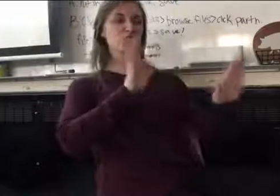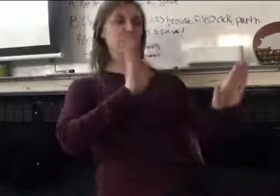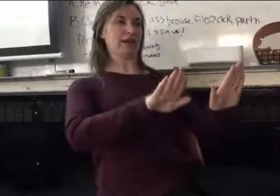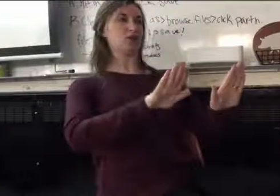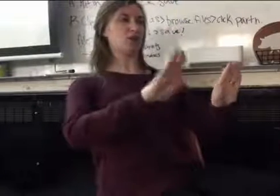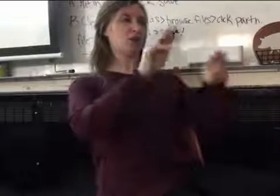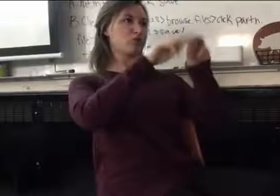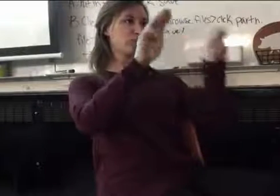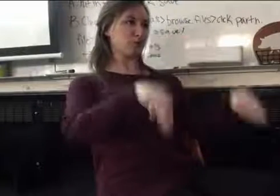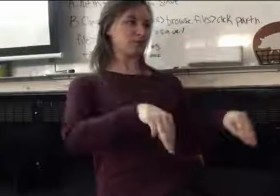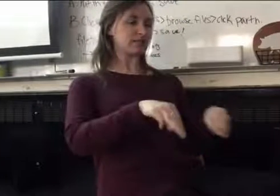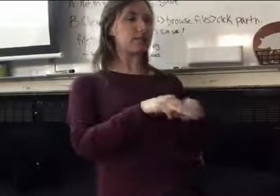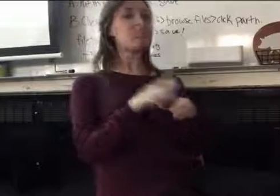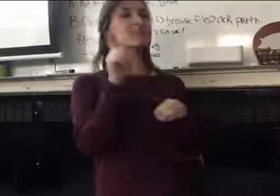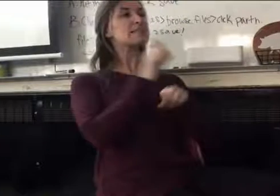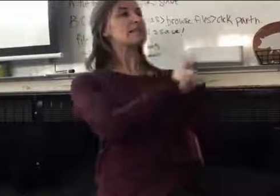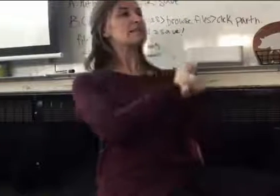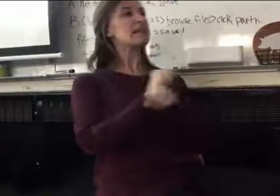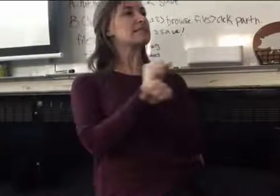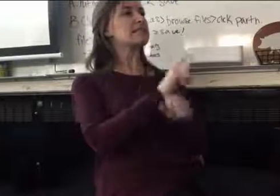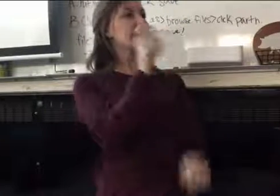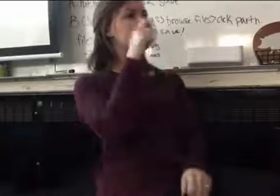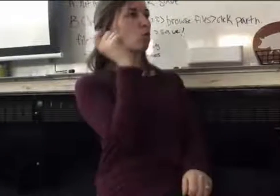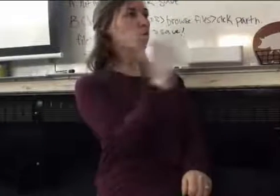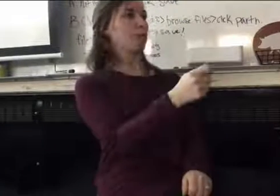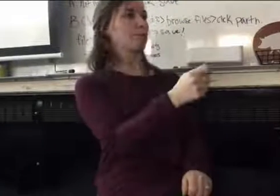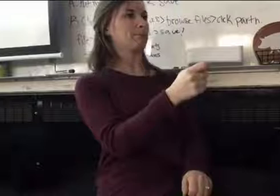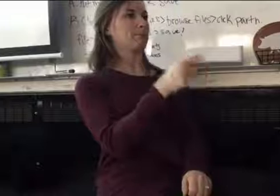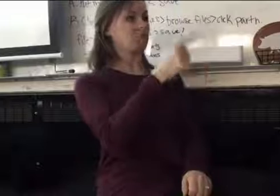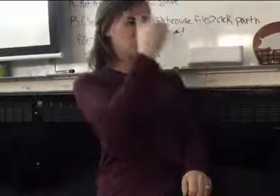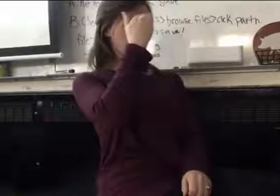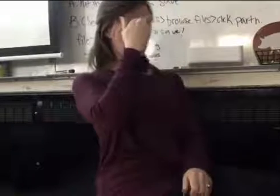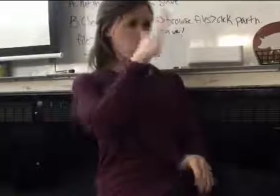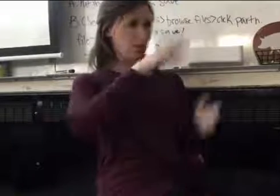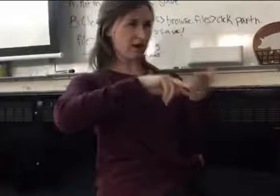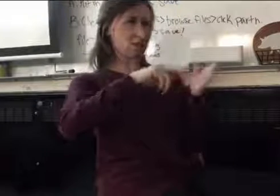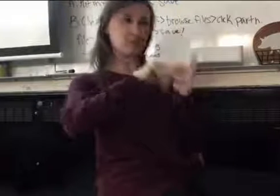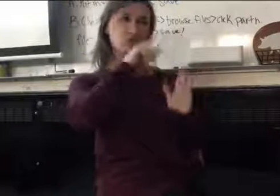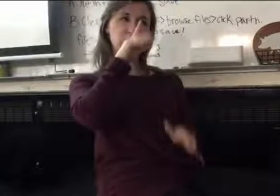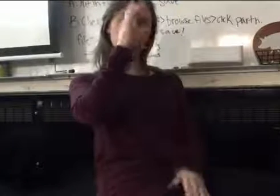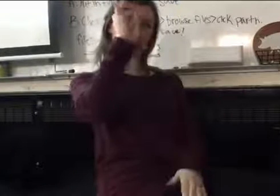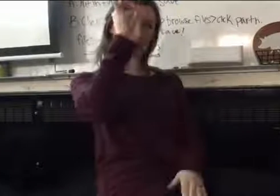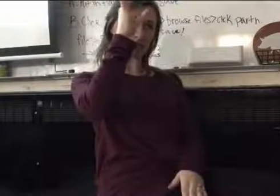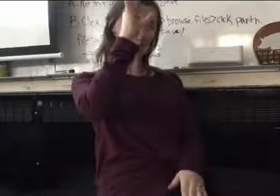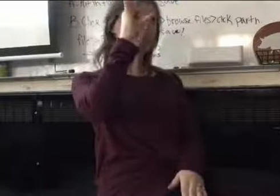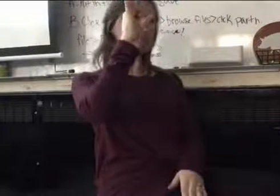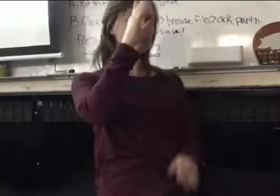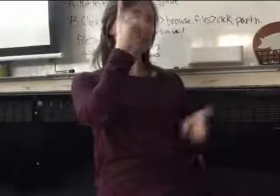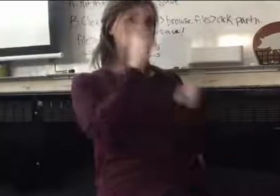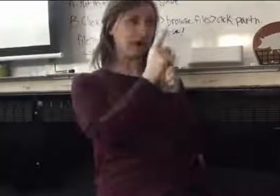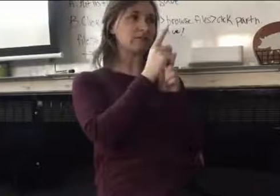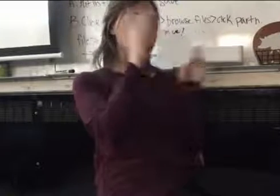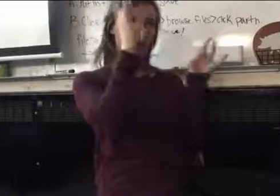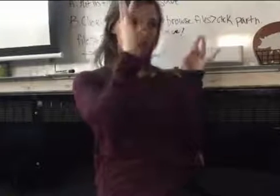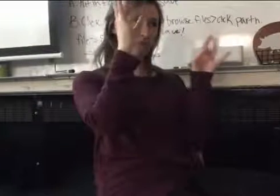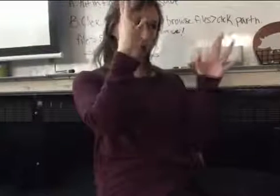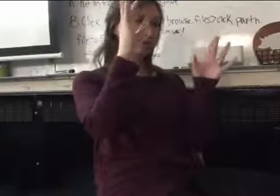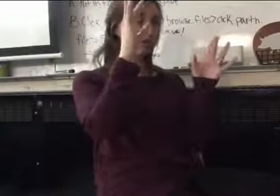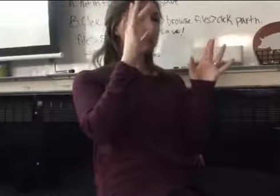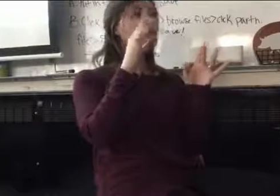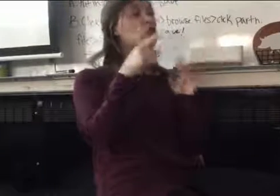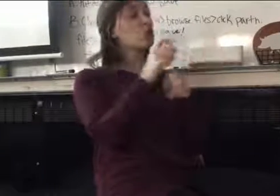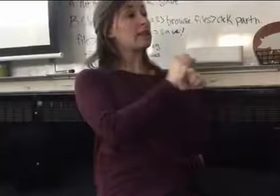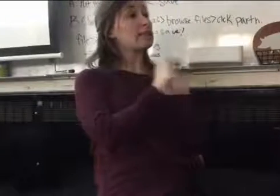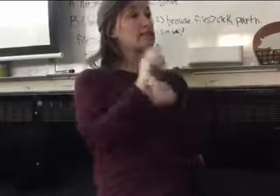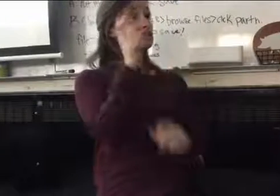small. This is a slave whip. Now, you know with a slave whip, though, it's going to be awful and terrible. This slave